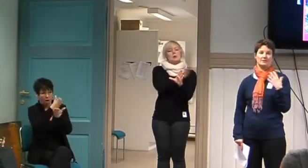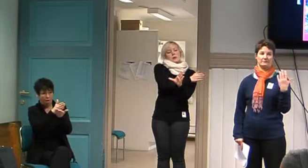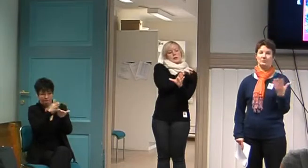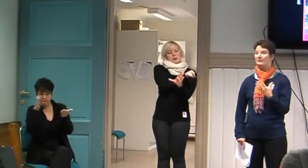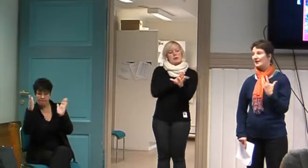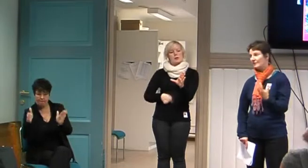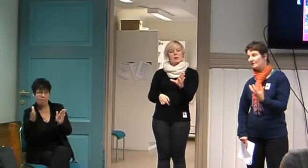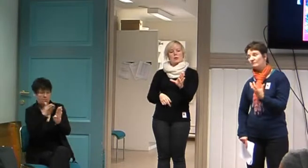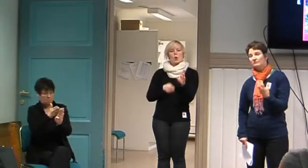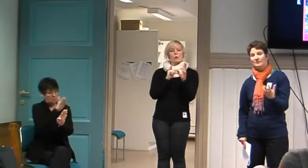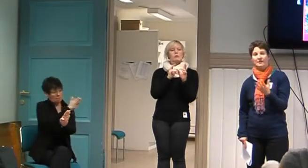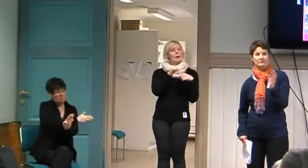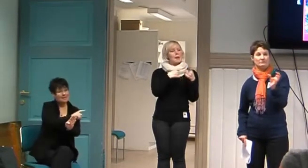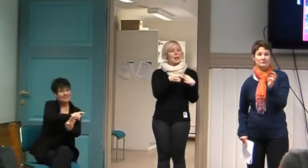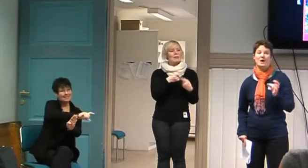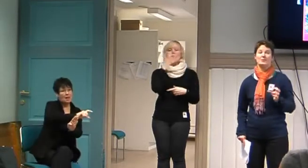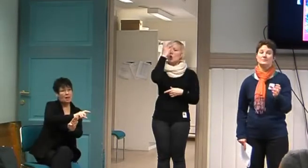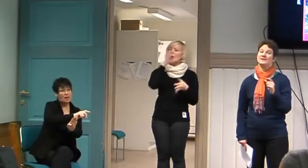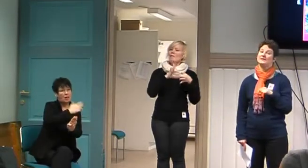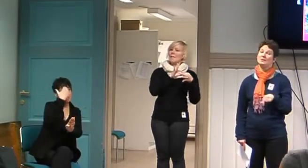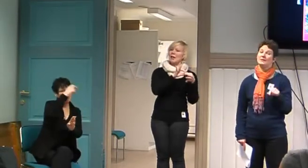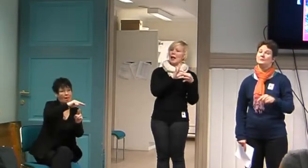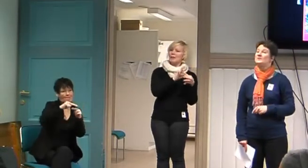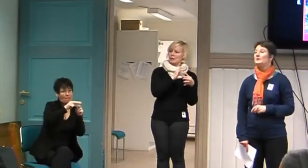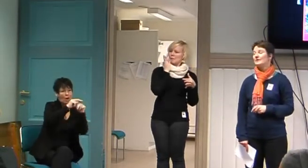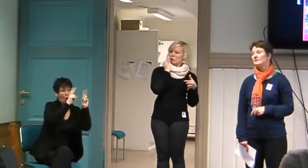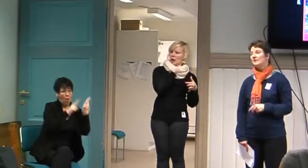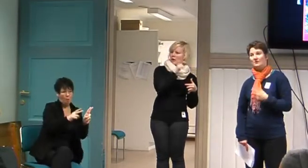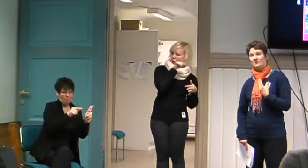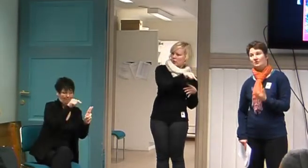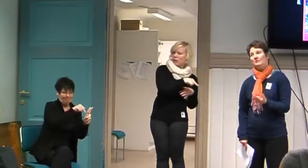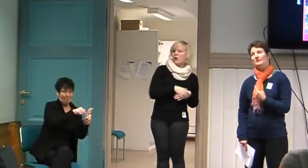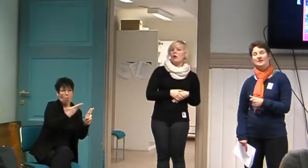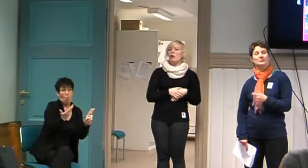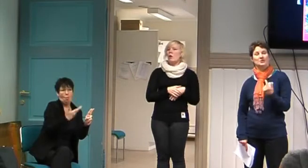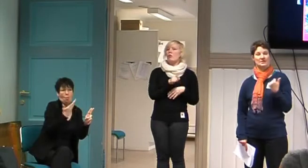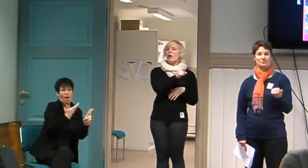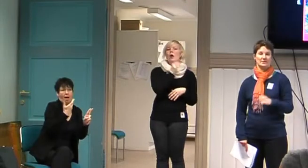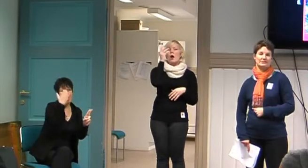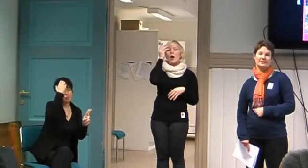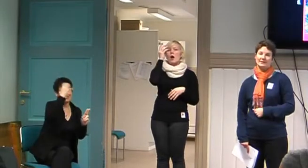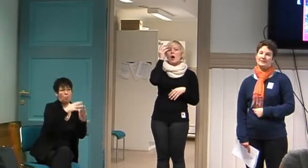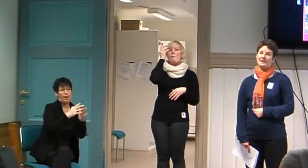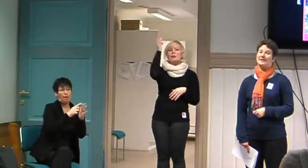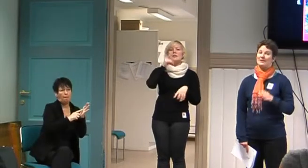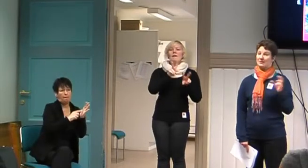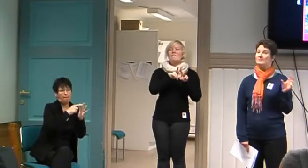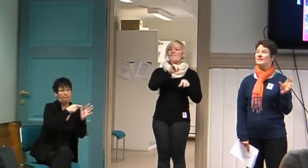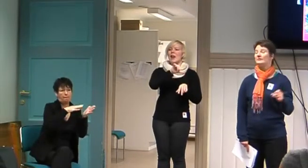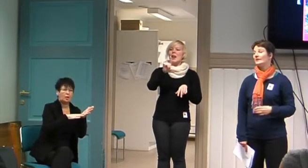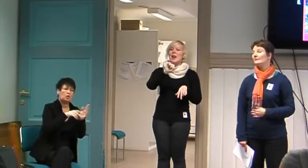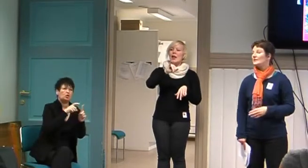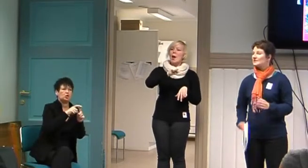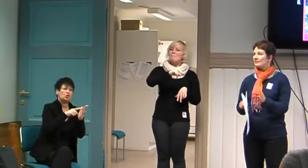the royal family homes, and it's where Prince William, the Duke of Cambridge, and his wife are now going